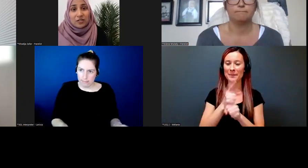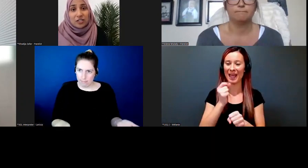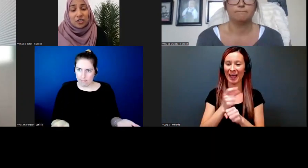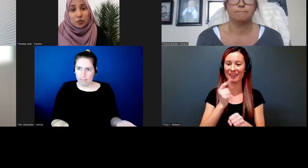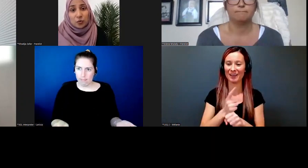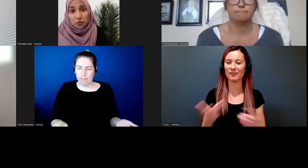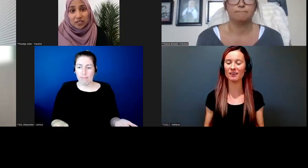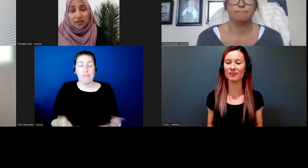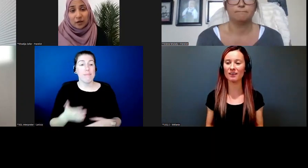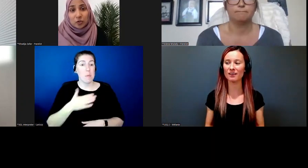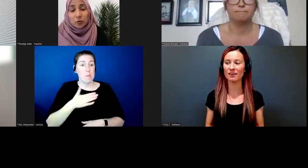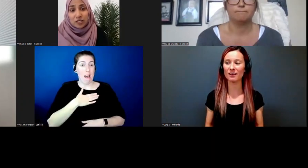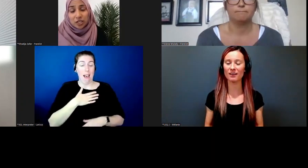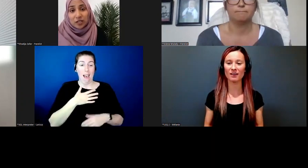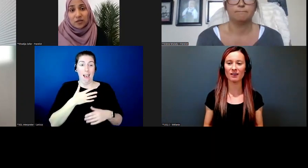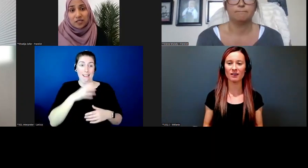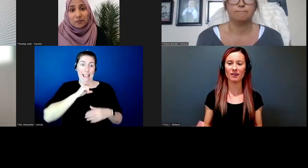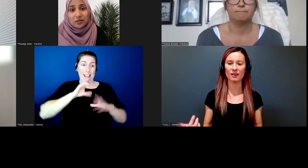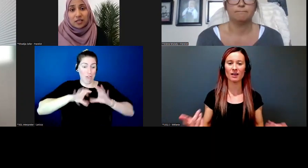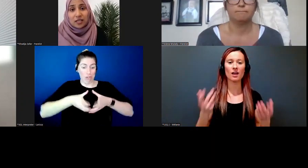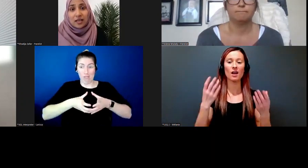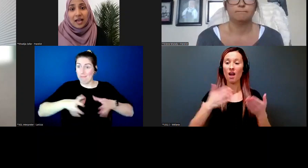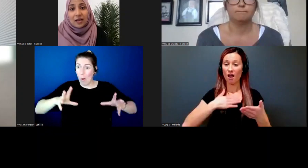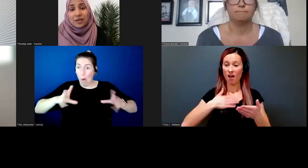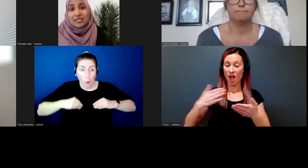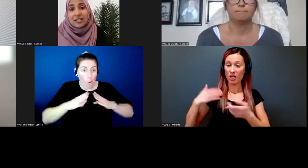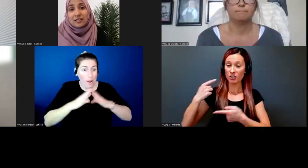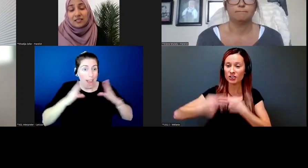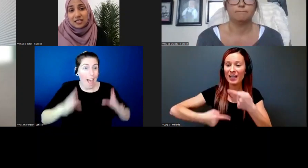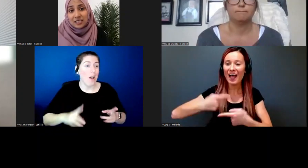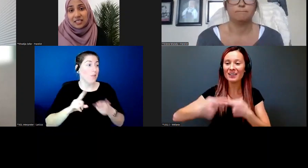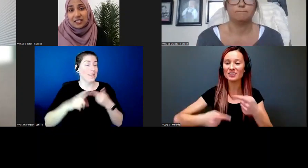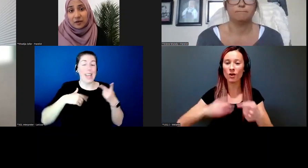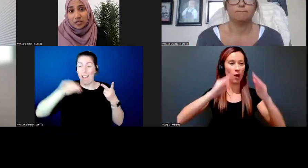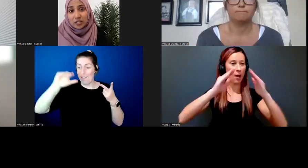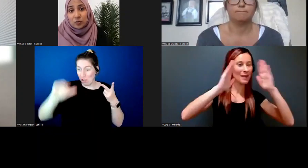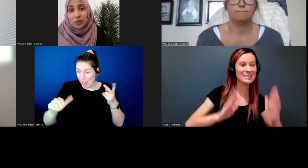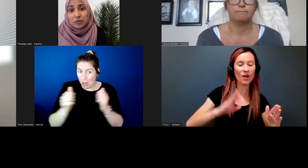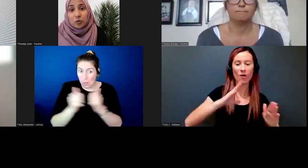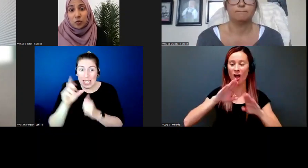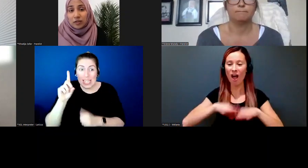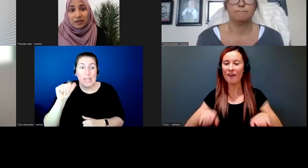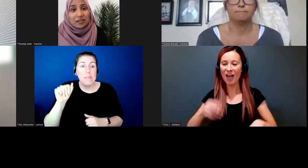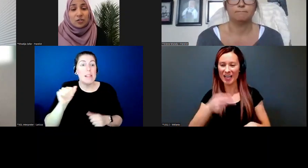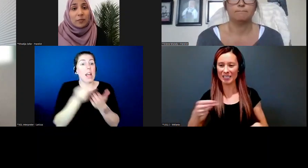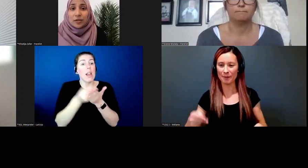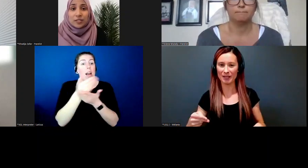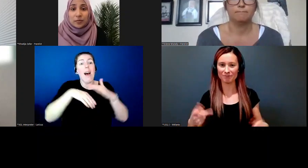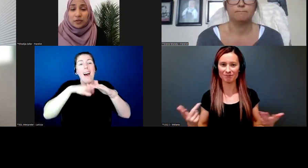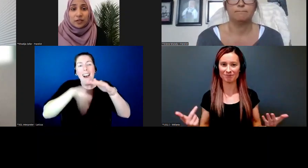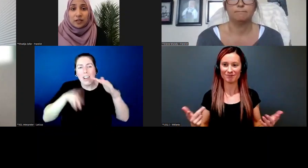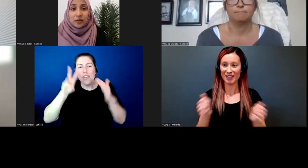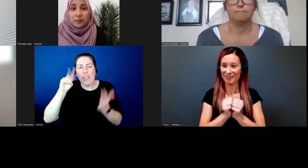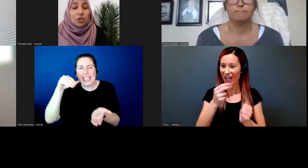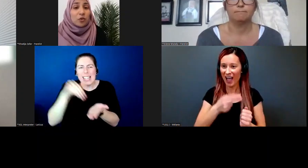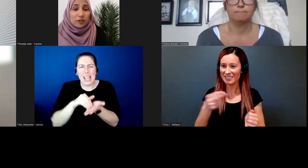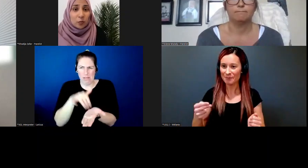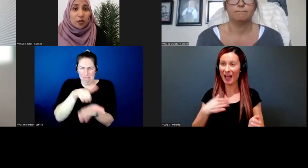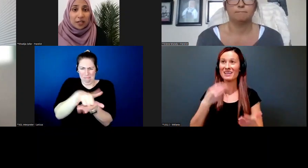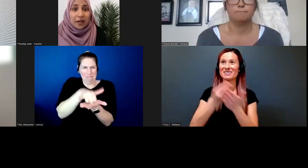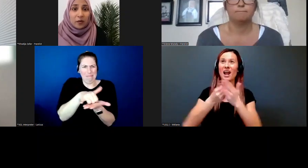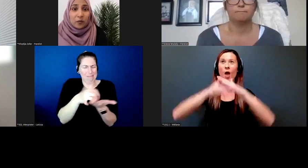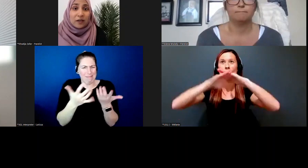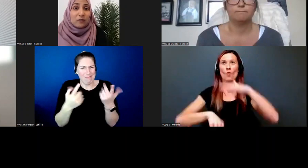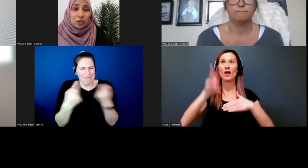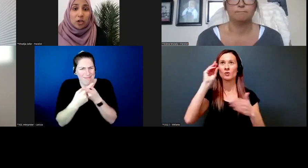my generation who owns a house, who has a child with disability and makes under 60,000 to be able to qualify. It is not possible. Both of us